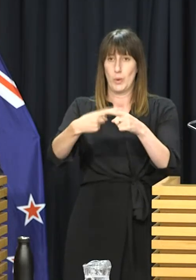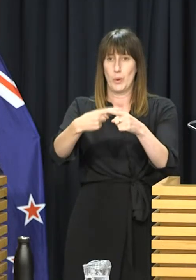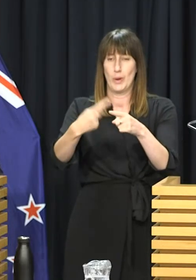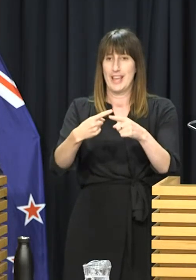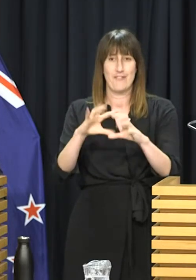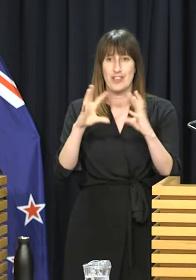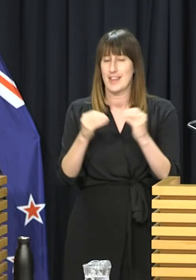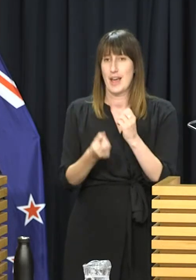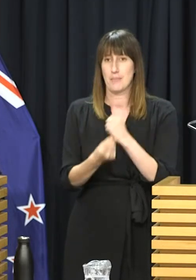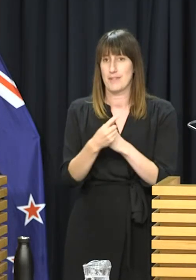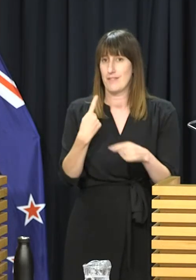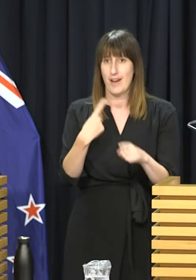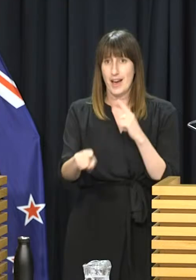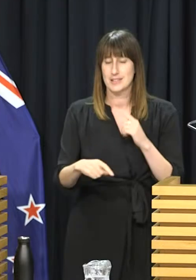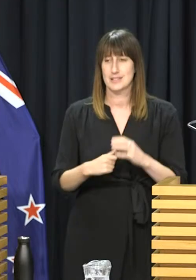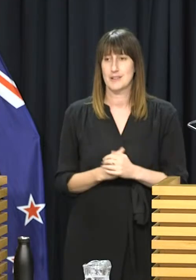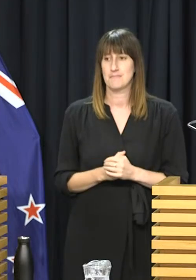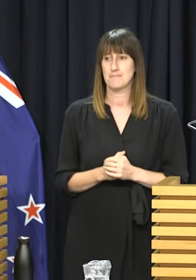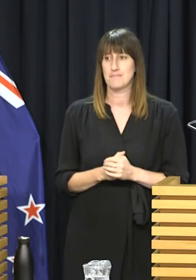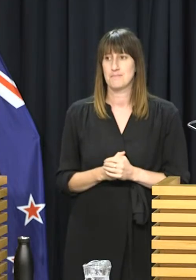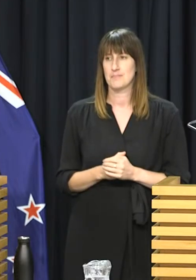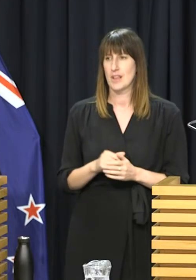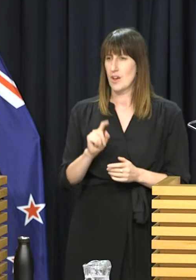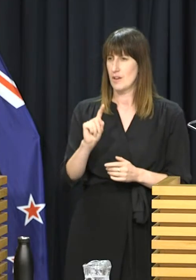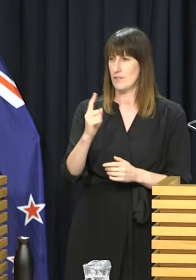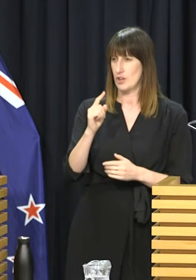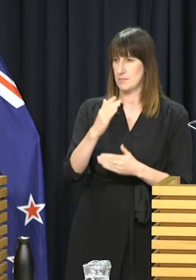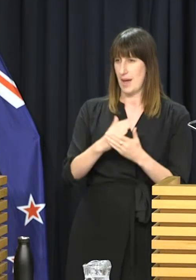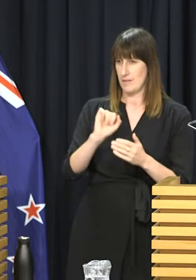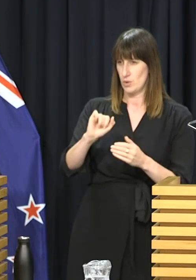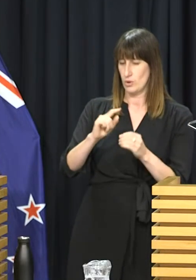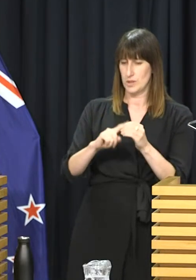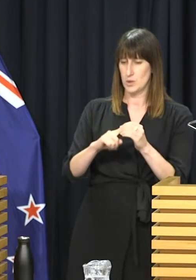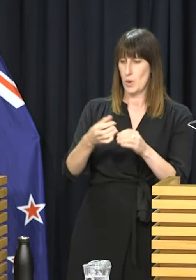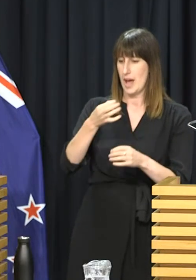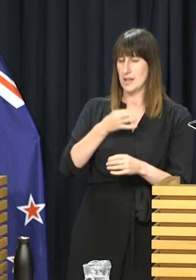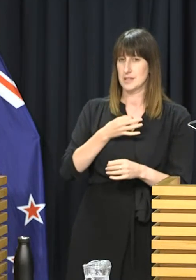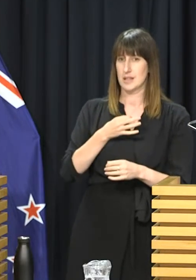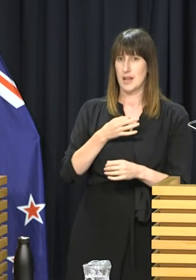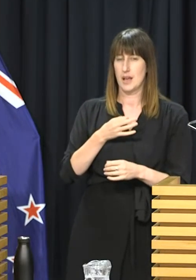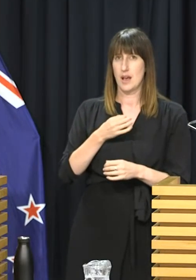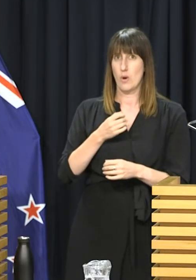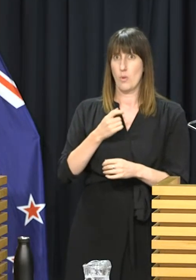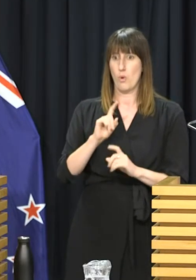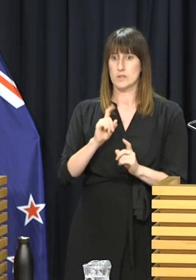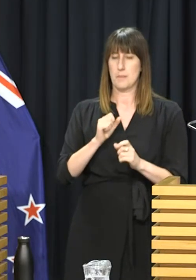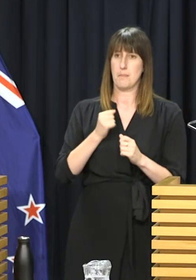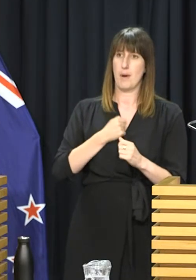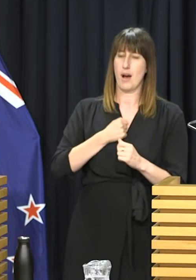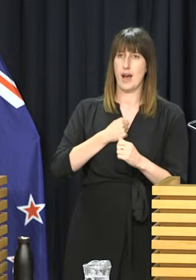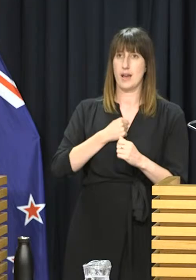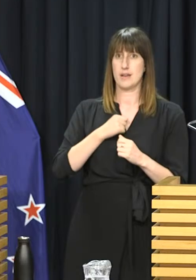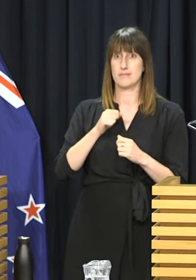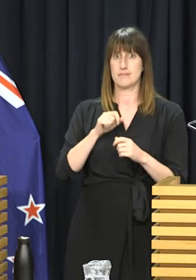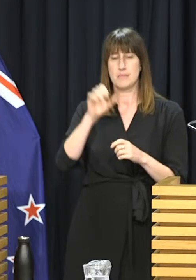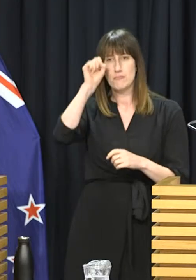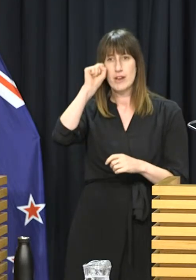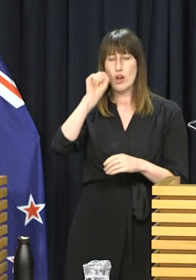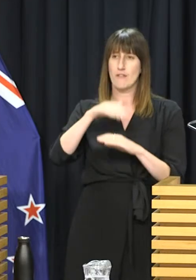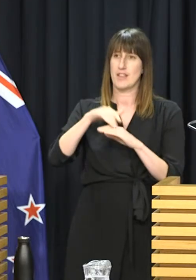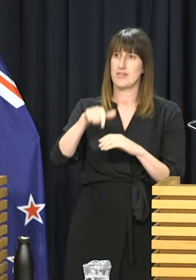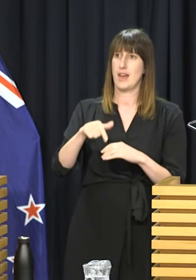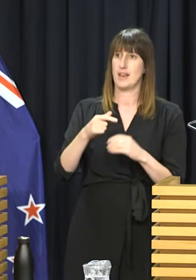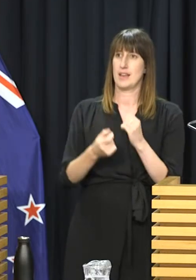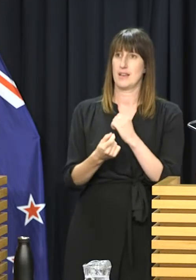to the first part of your question is my main recollection about when that decision